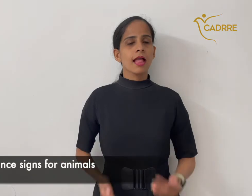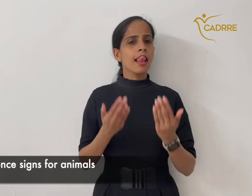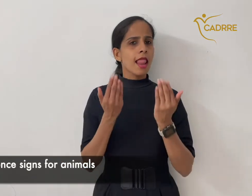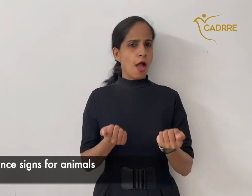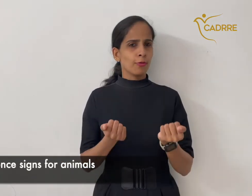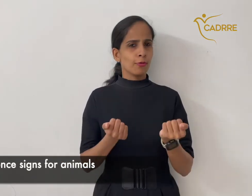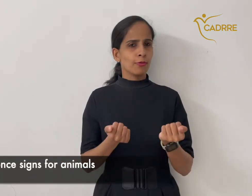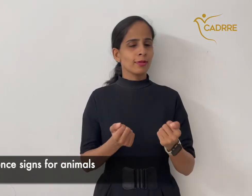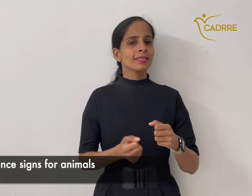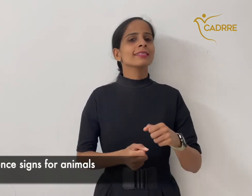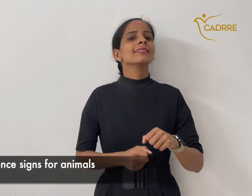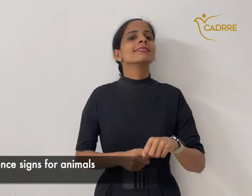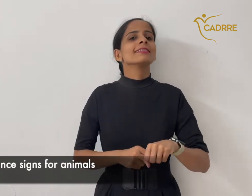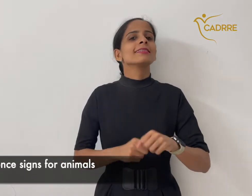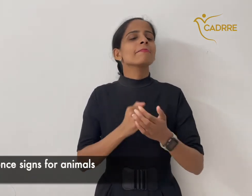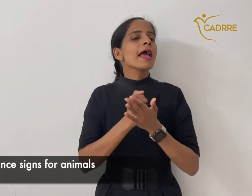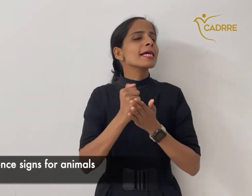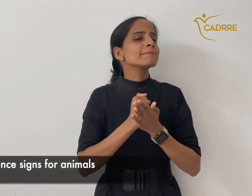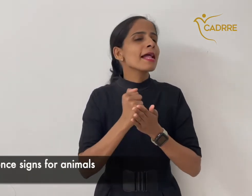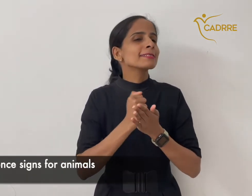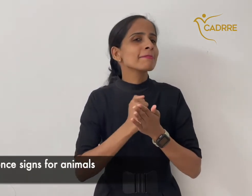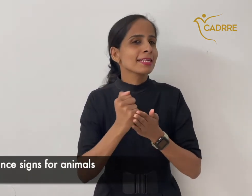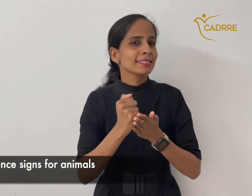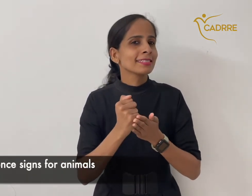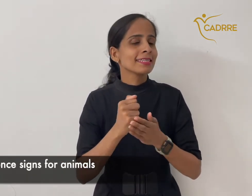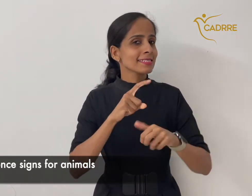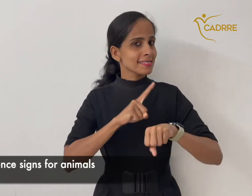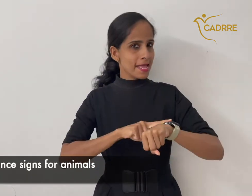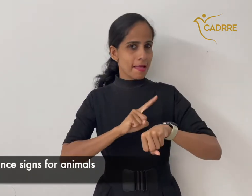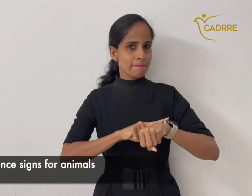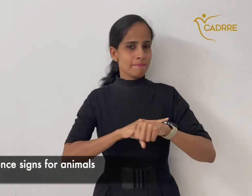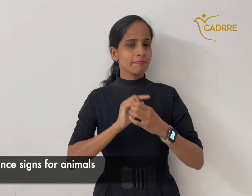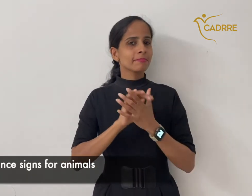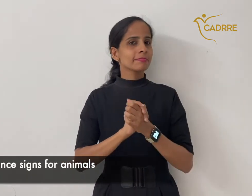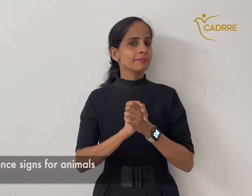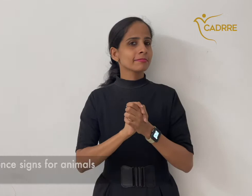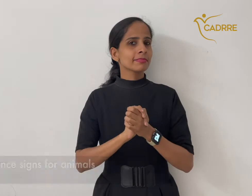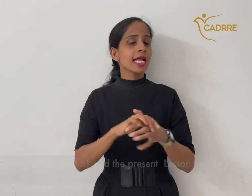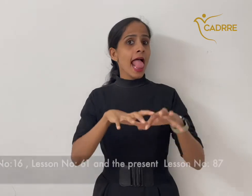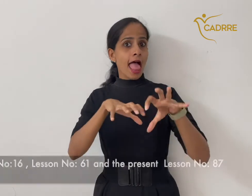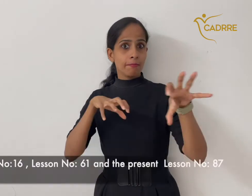Let's revise once. Signs for animals.